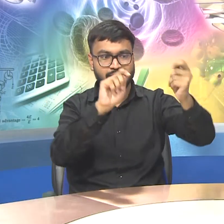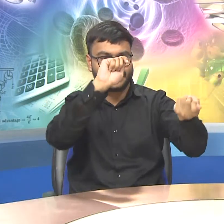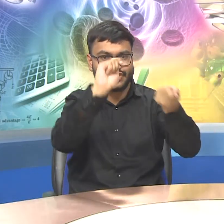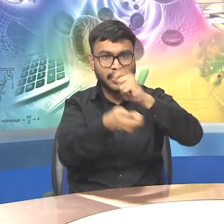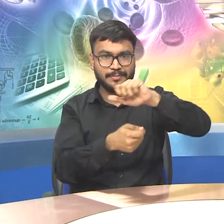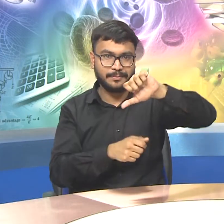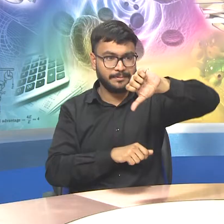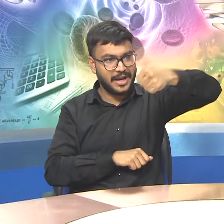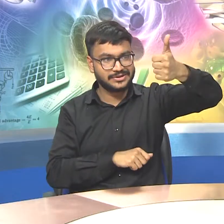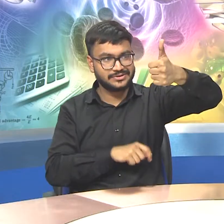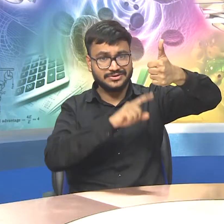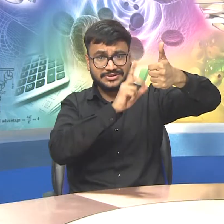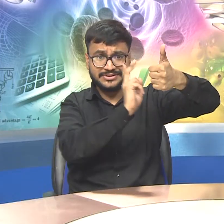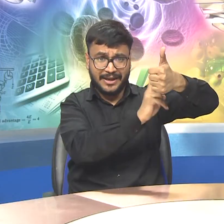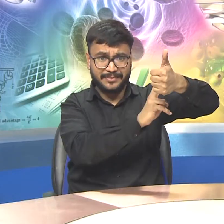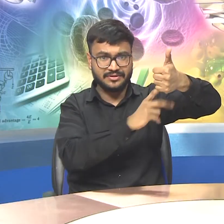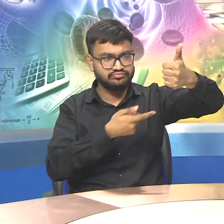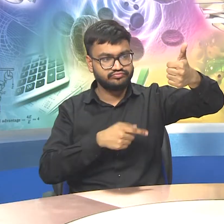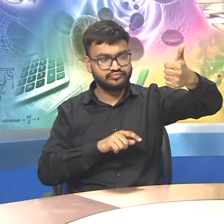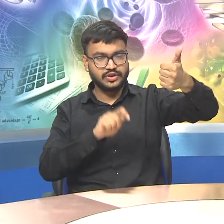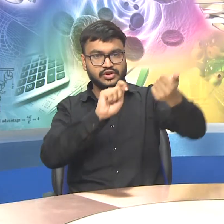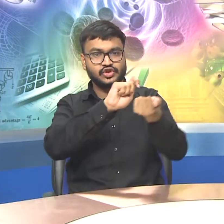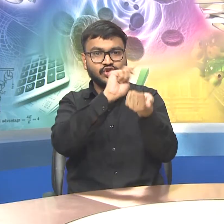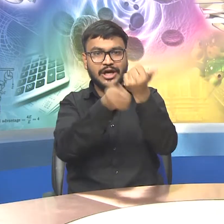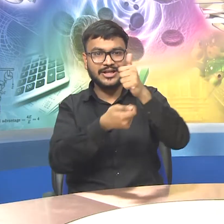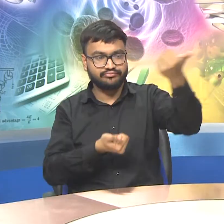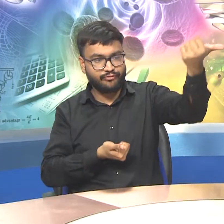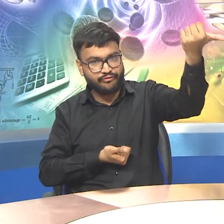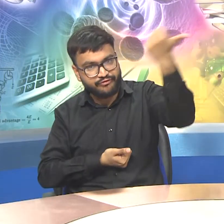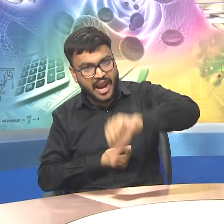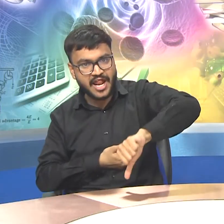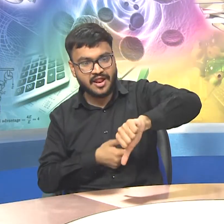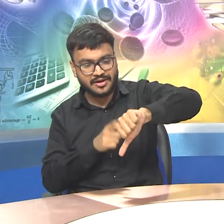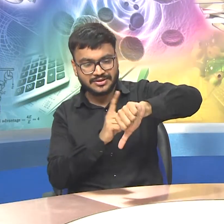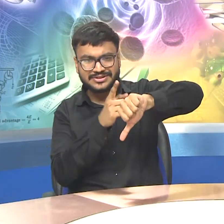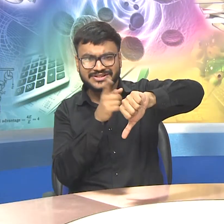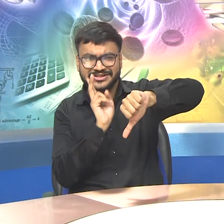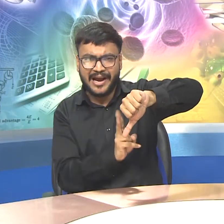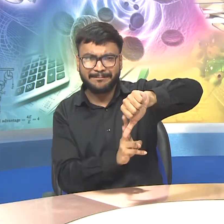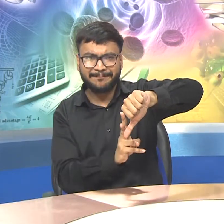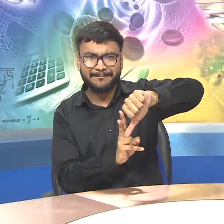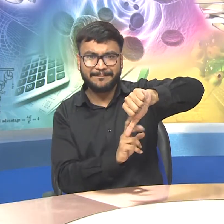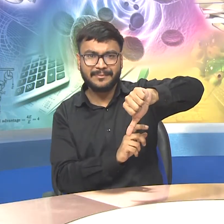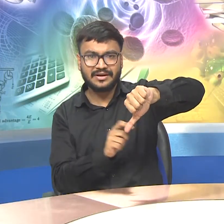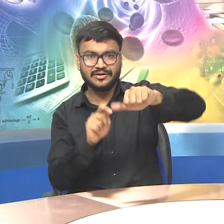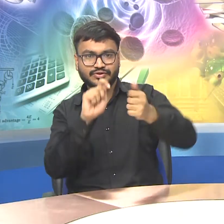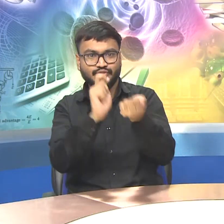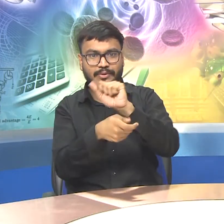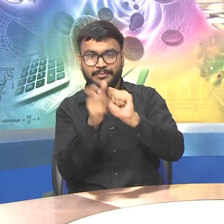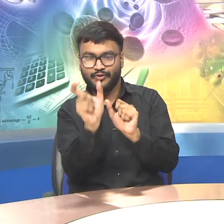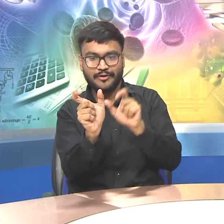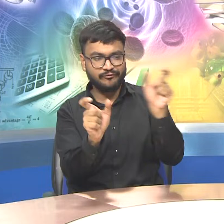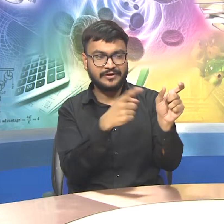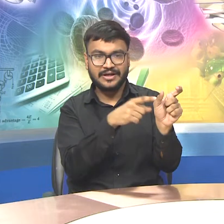sides of opposites. For example, the first is pass and fail.